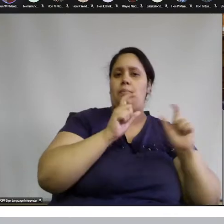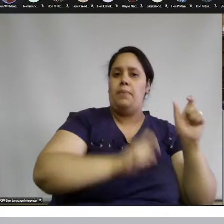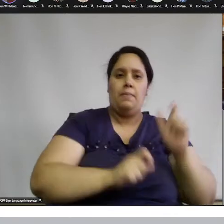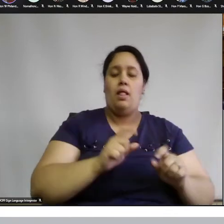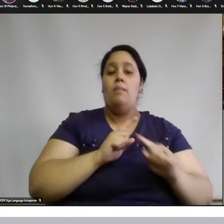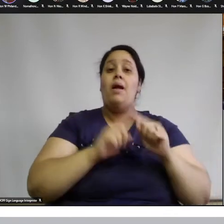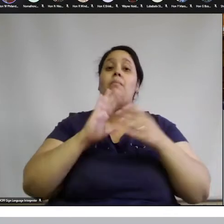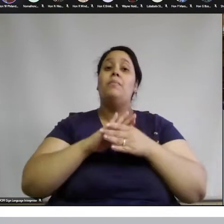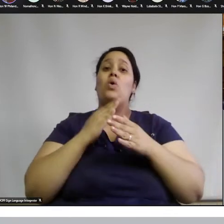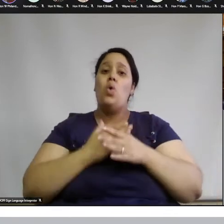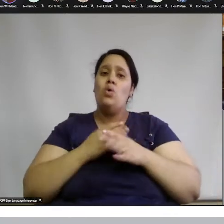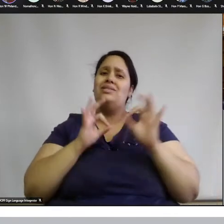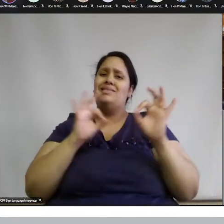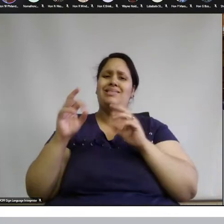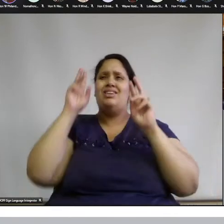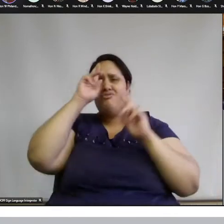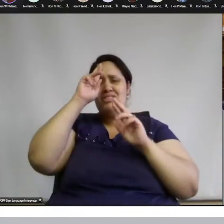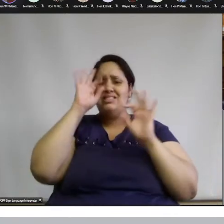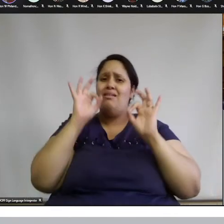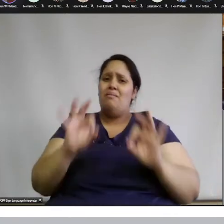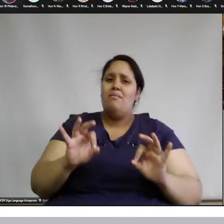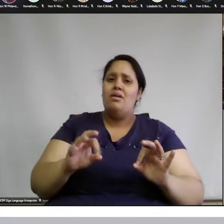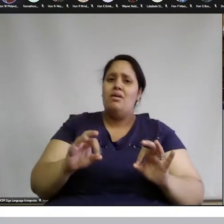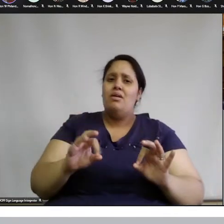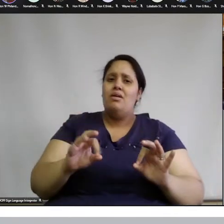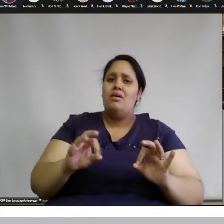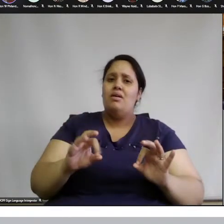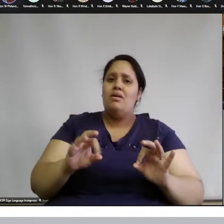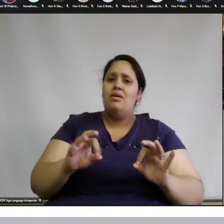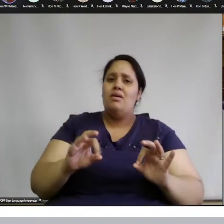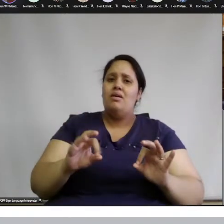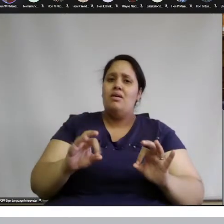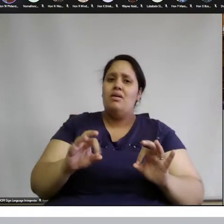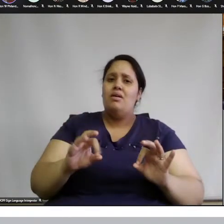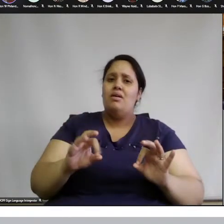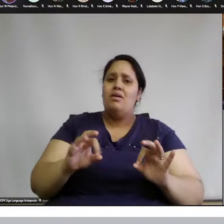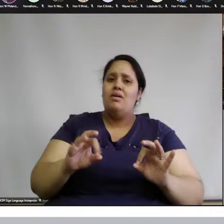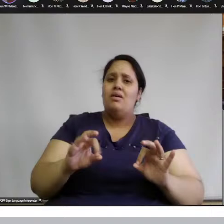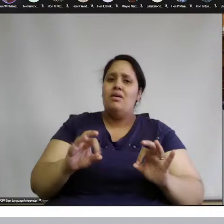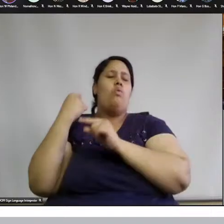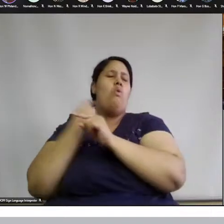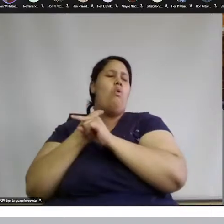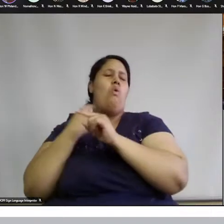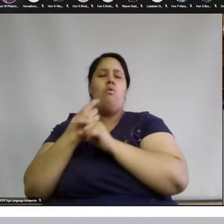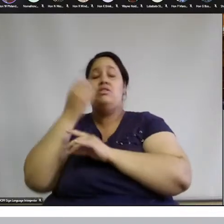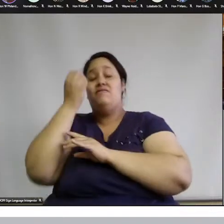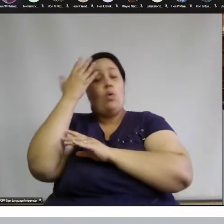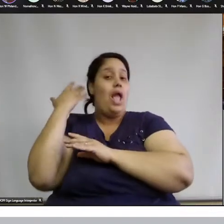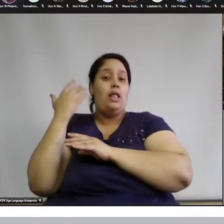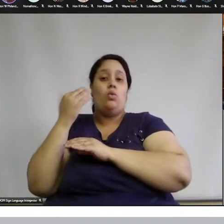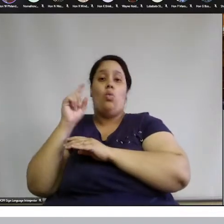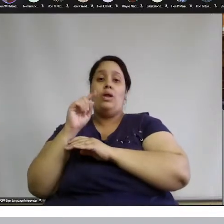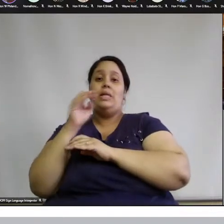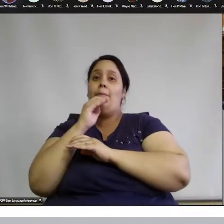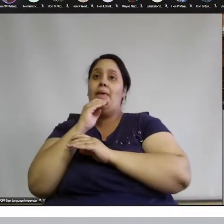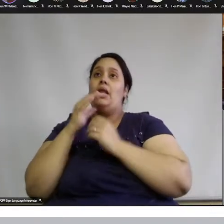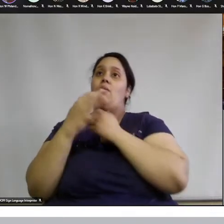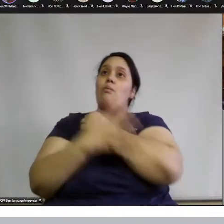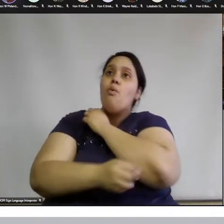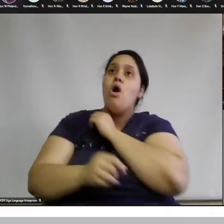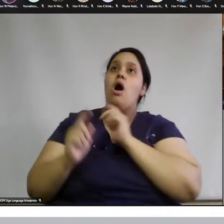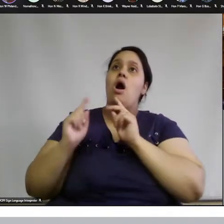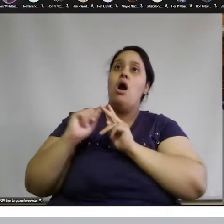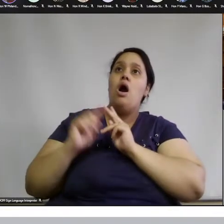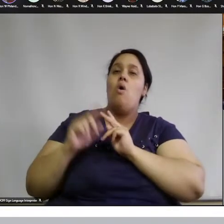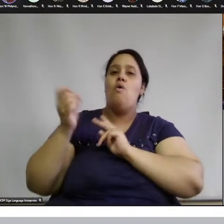of obvious reasons, because of an ANC national government that has long ago forgotten what it is to be poor and has